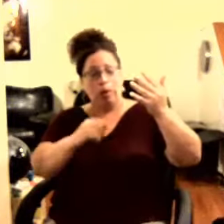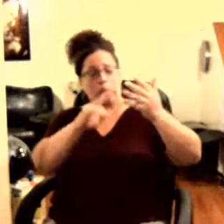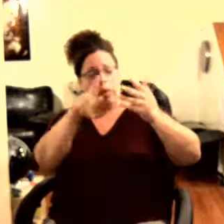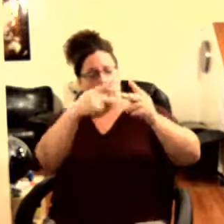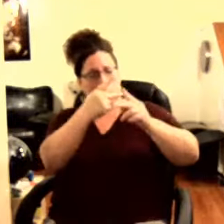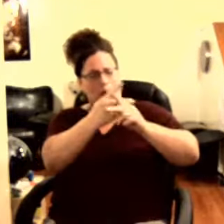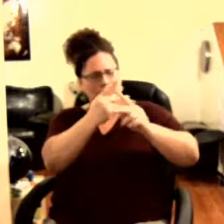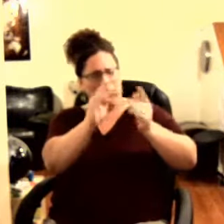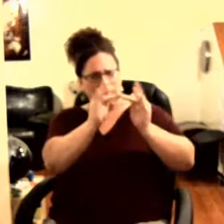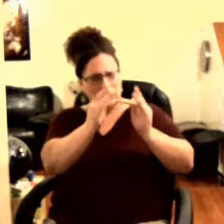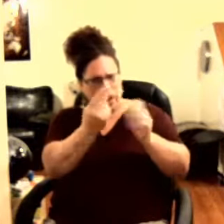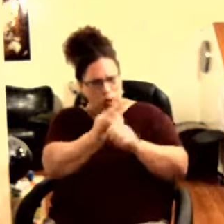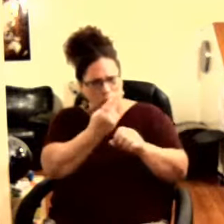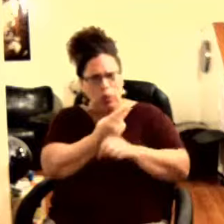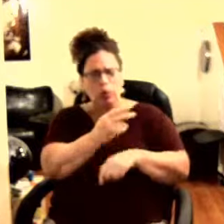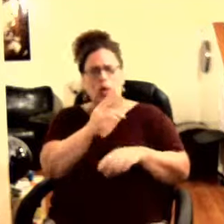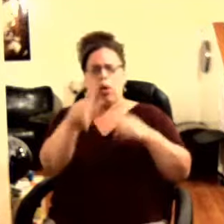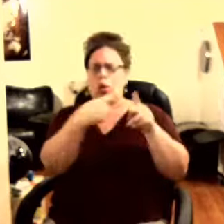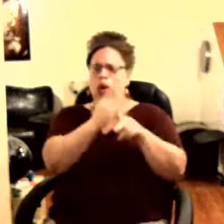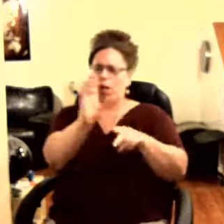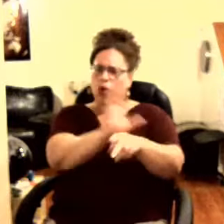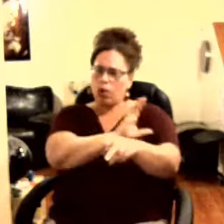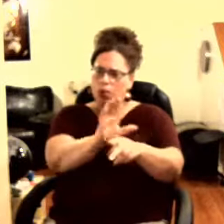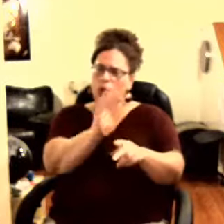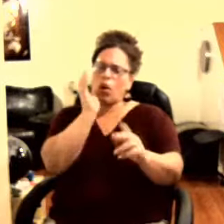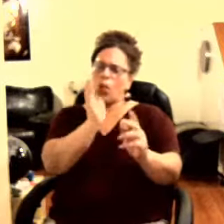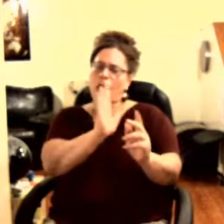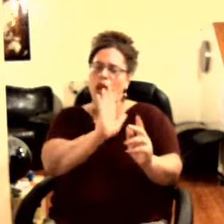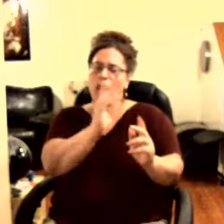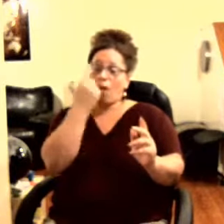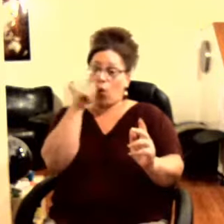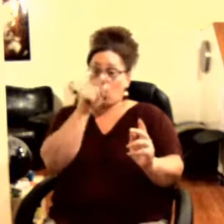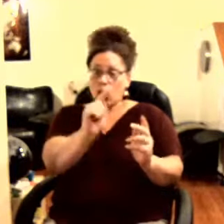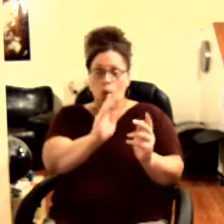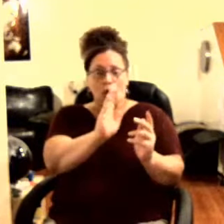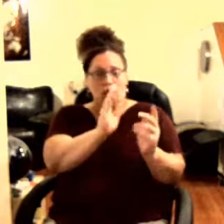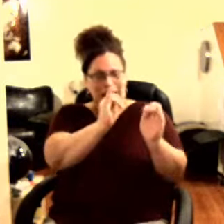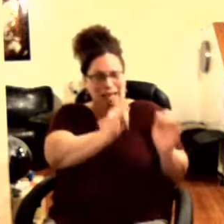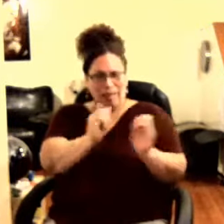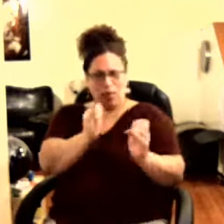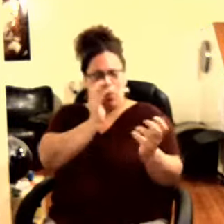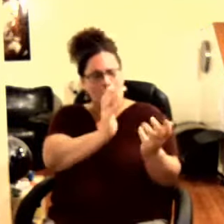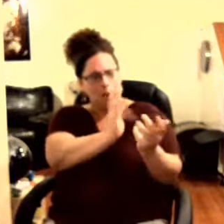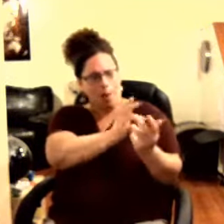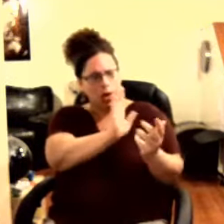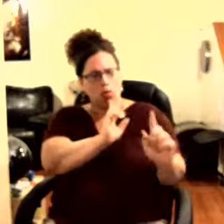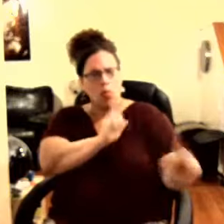located, that it uses to personally tailor your query results. Think about it for a second. There is no standard